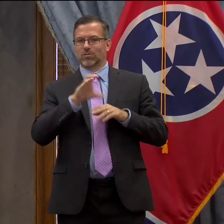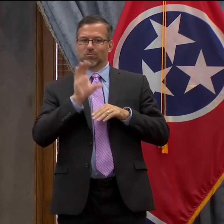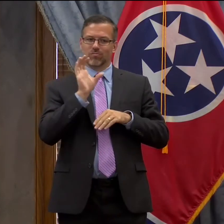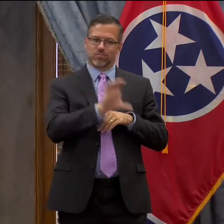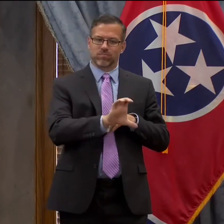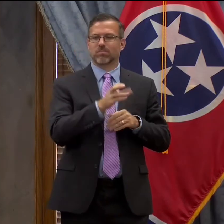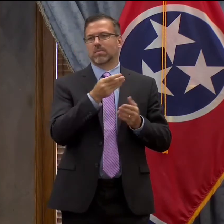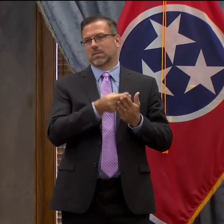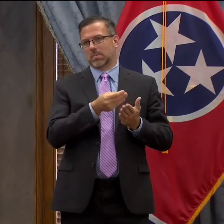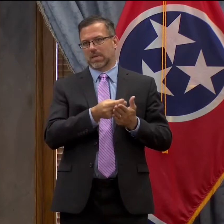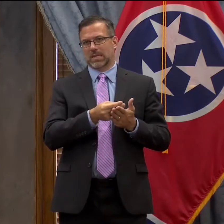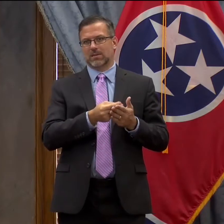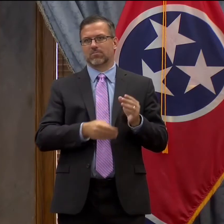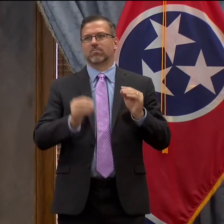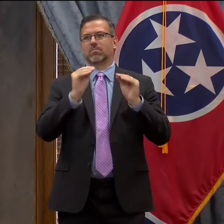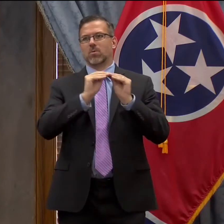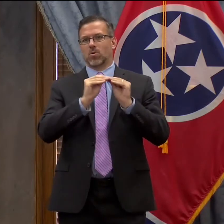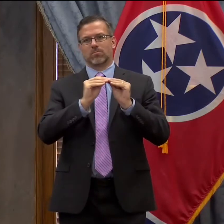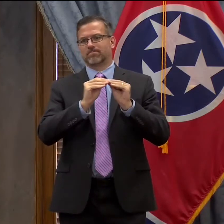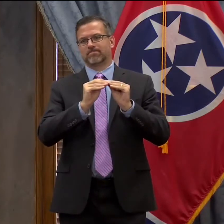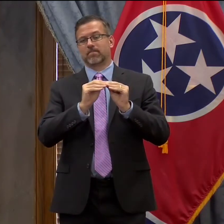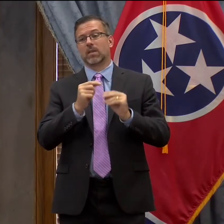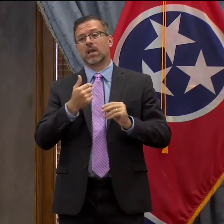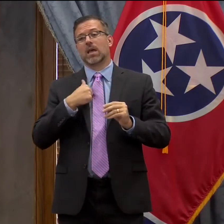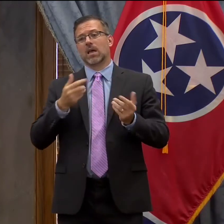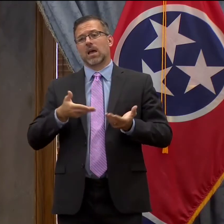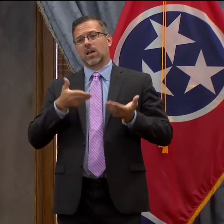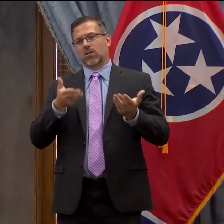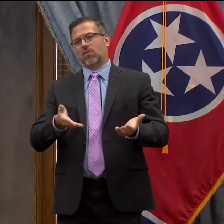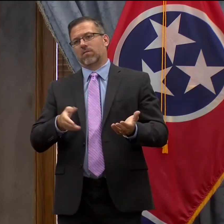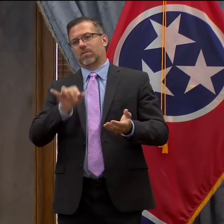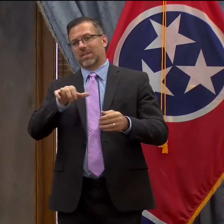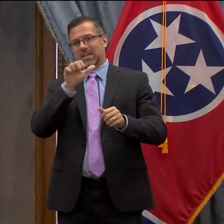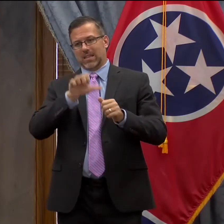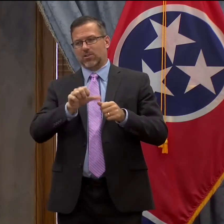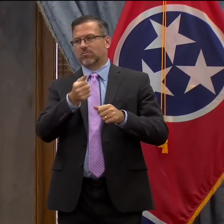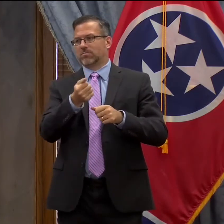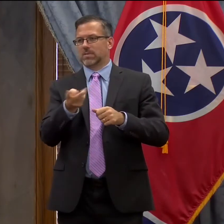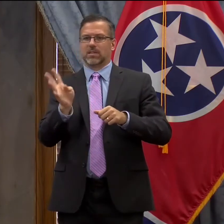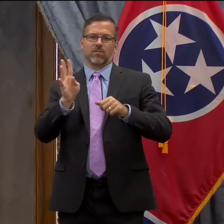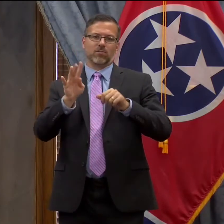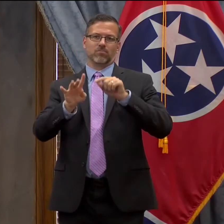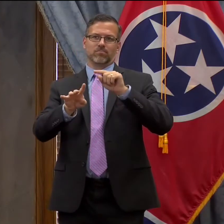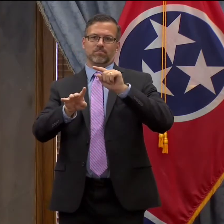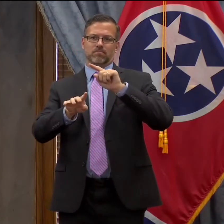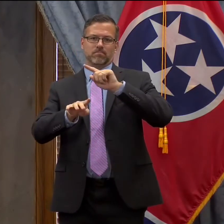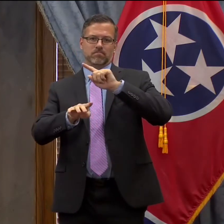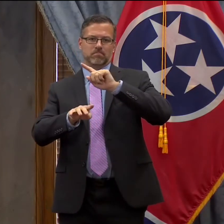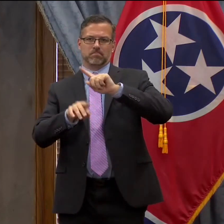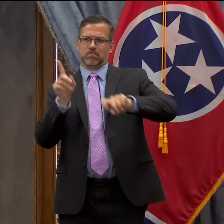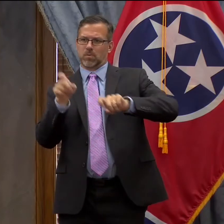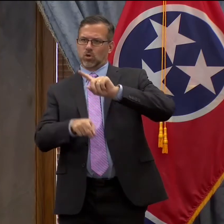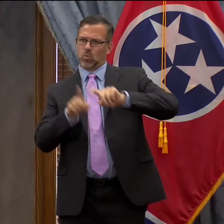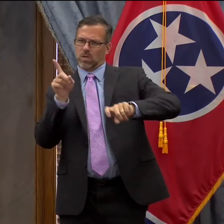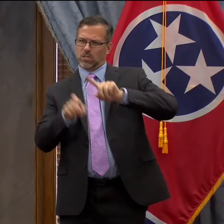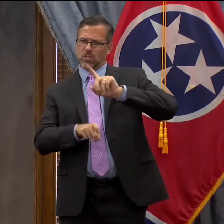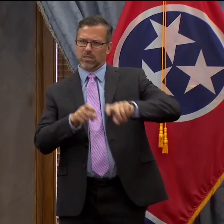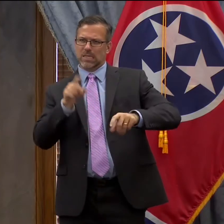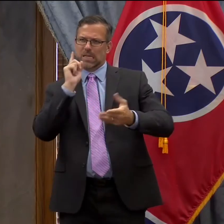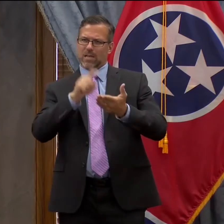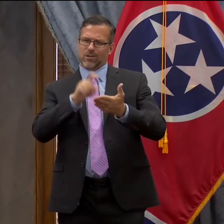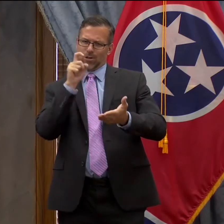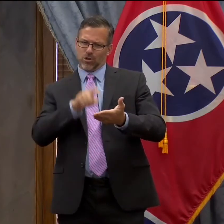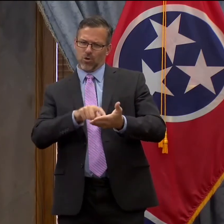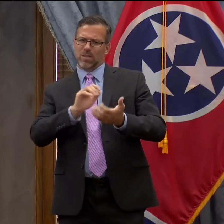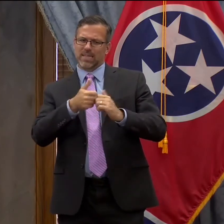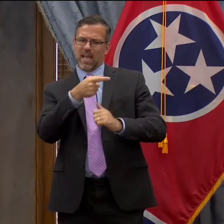requested. So I offered in that letter a number of questions about the way that it appeared to me that they were spending